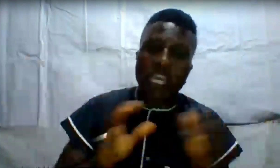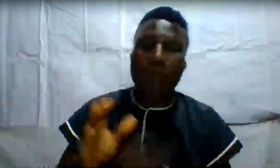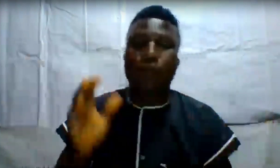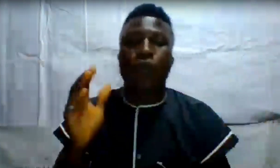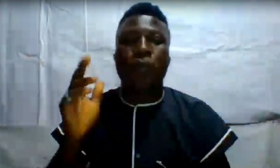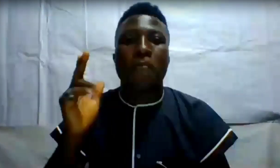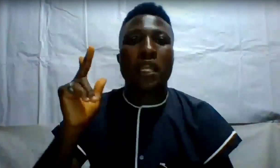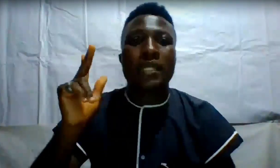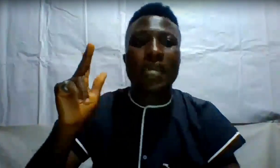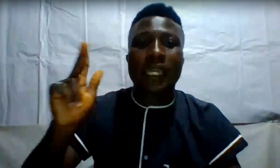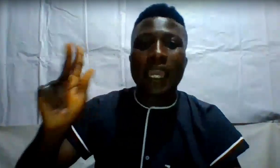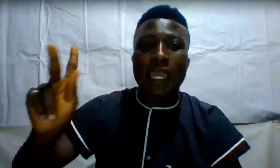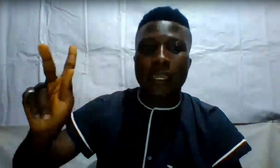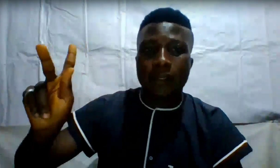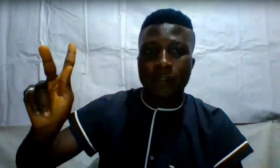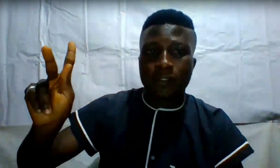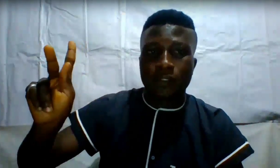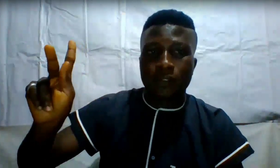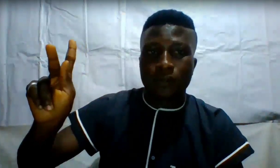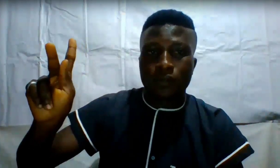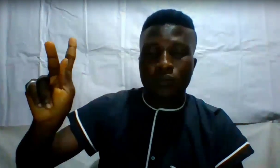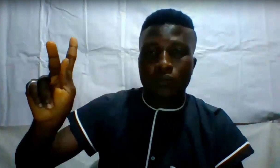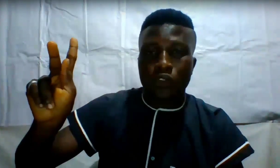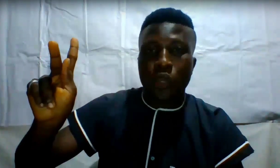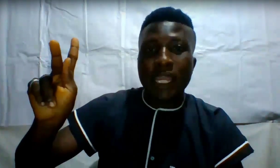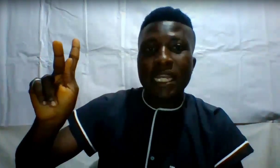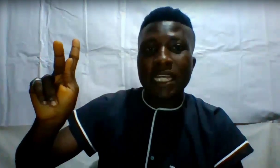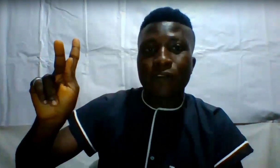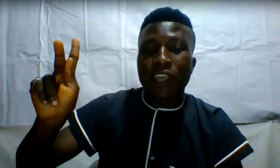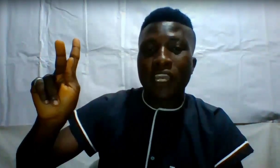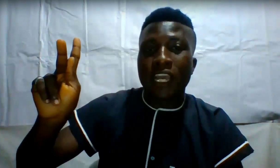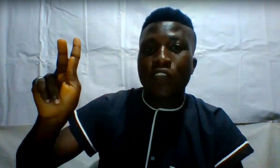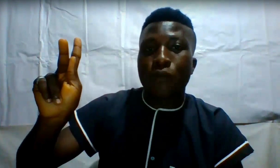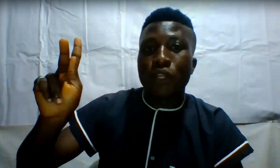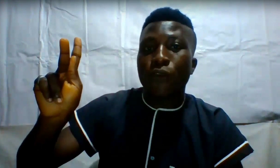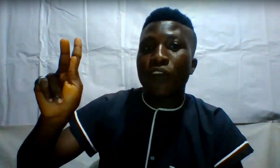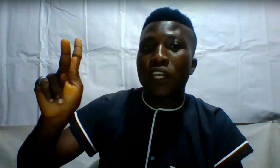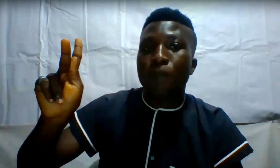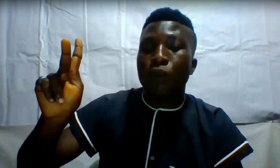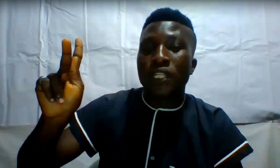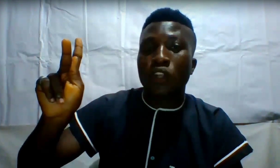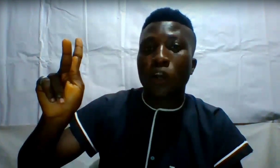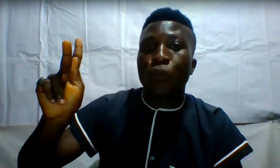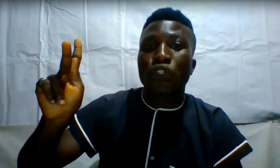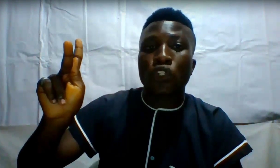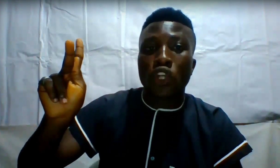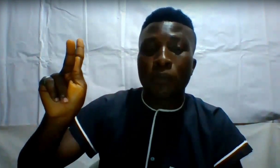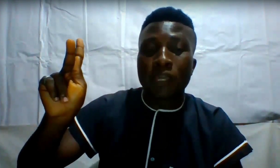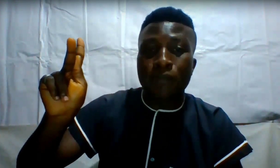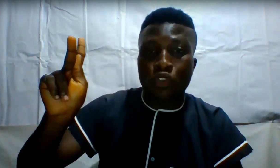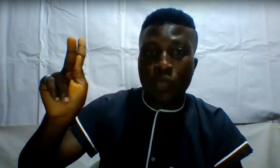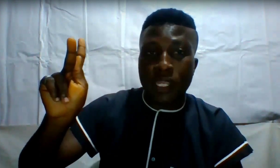K. Your index finger and your middle finger pointing up with your thumb in between, pointing up.